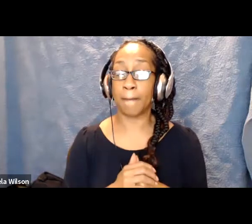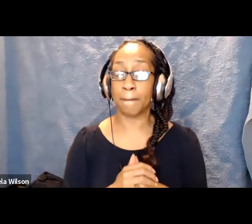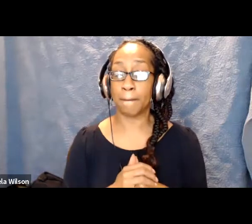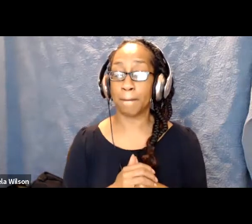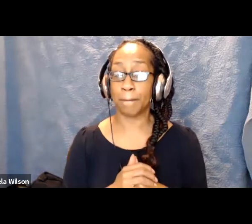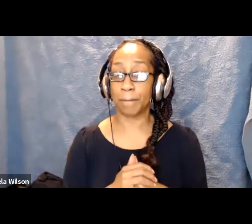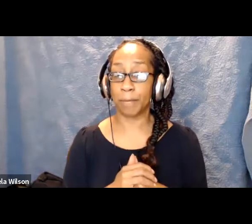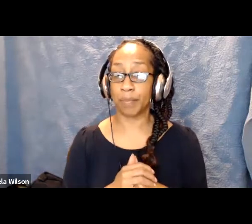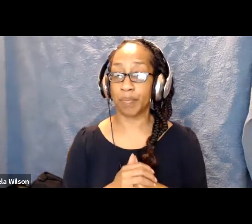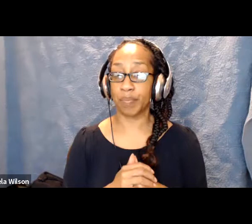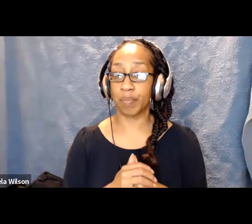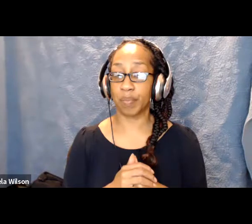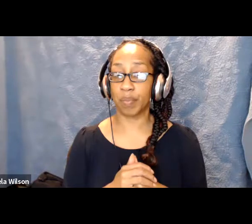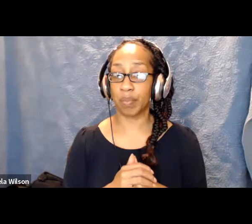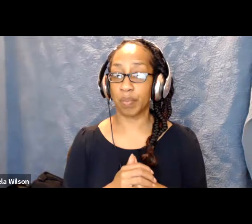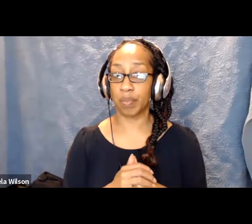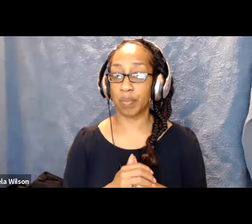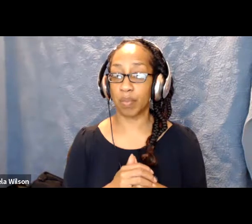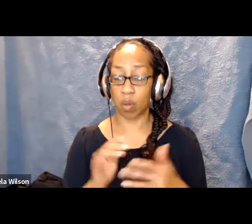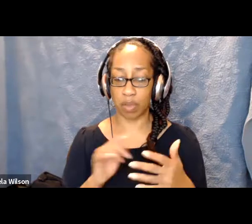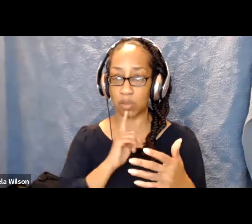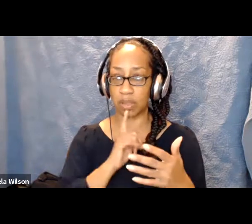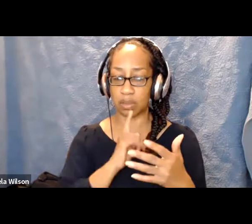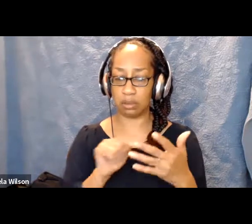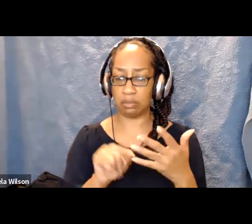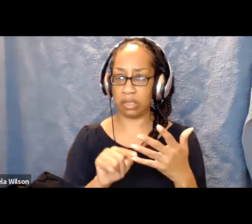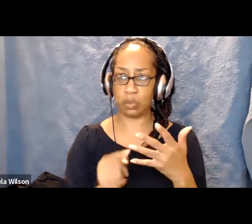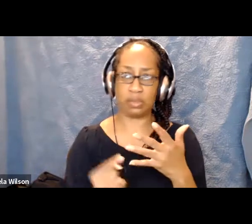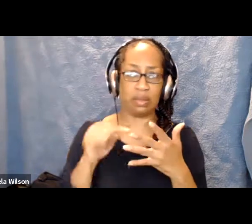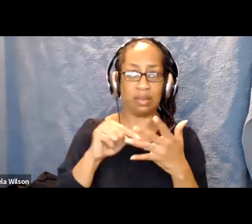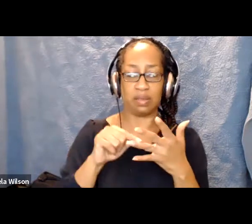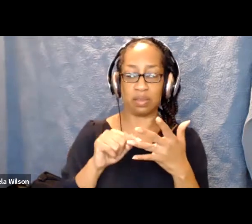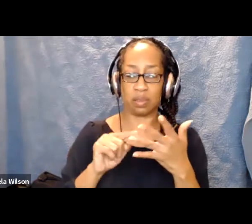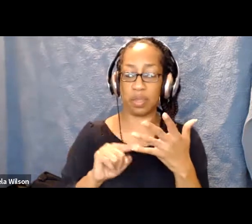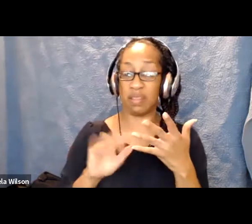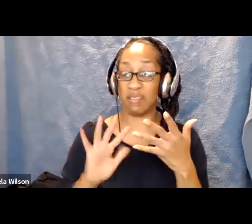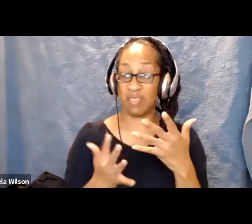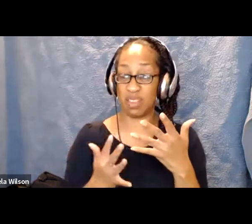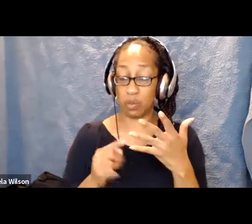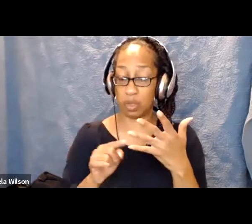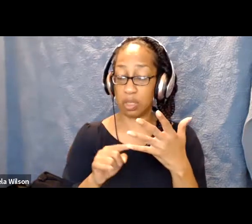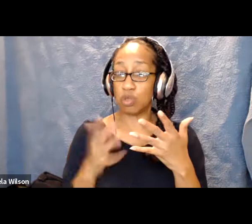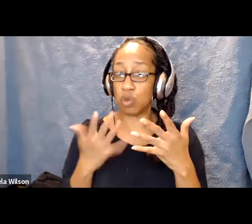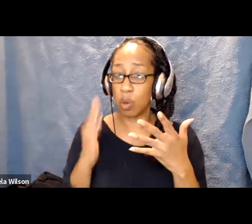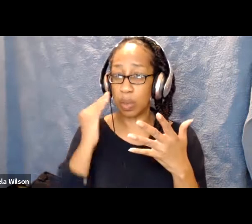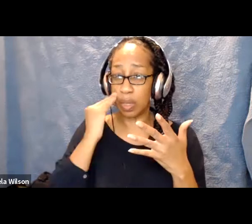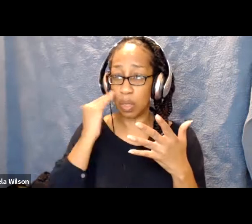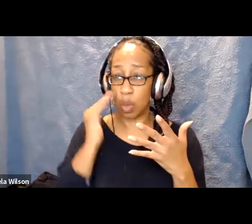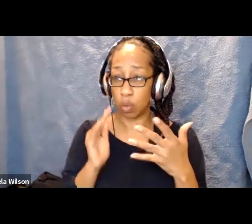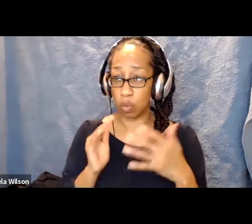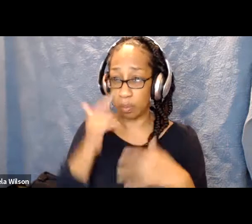5th type of service that's available is described as something, again, all of you are very familiar with through your